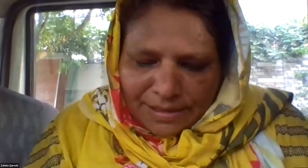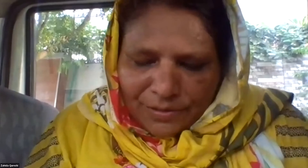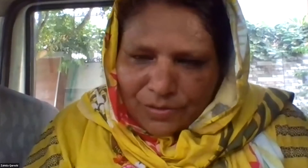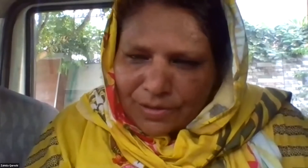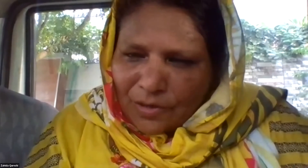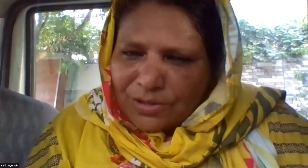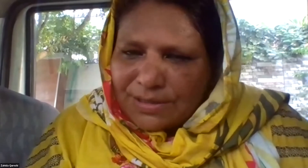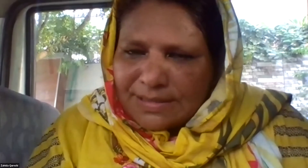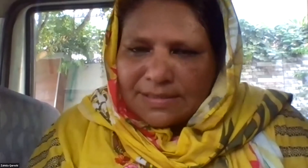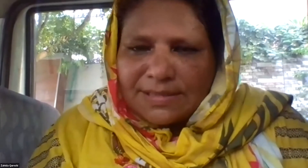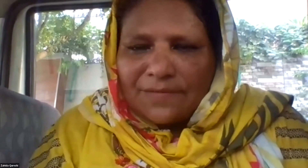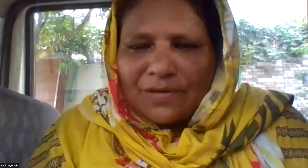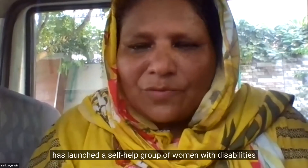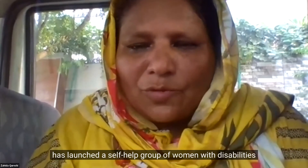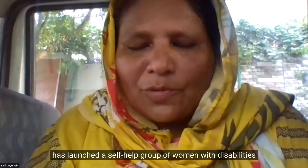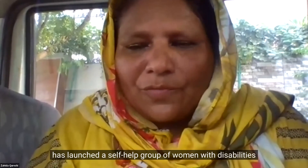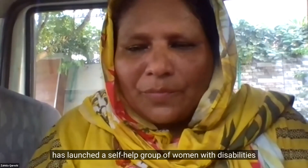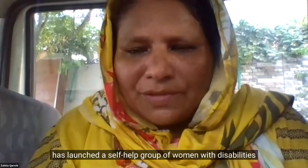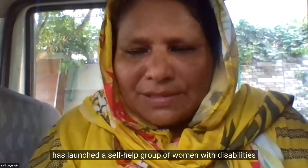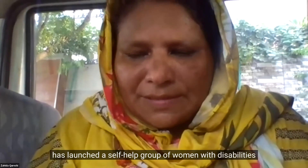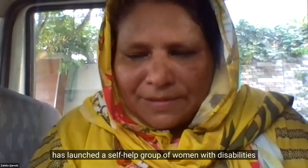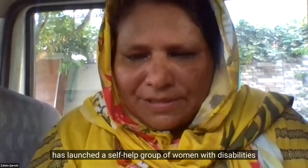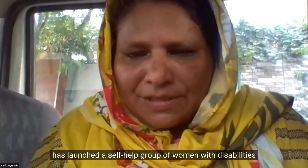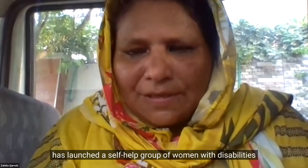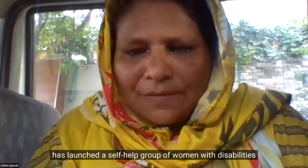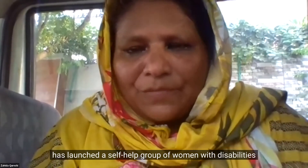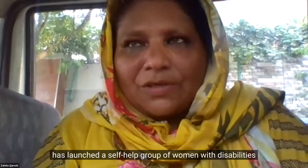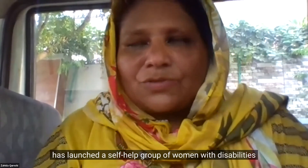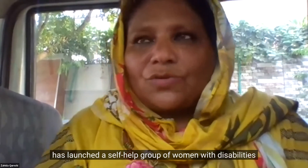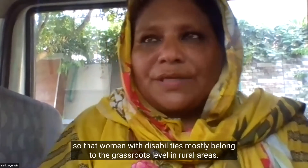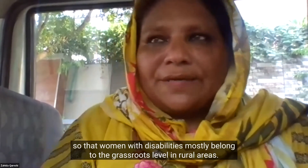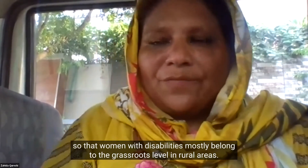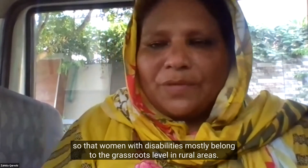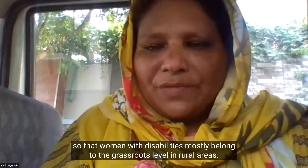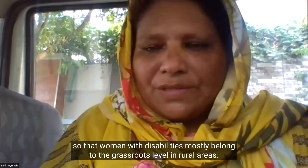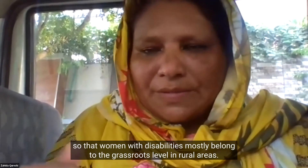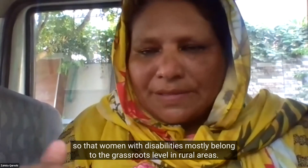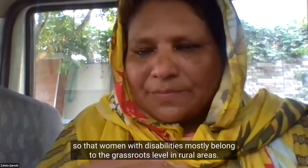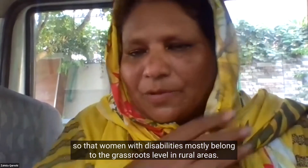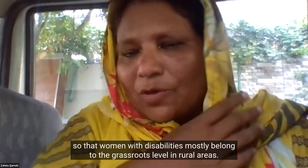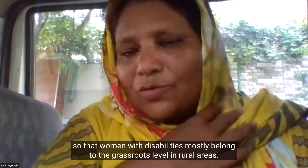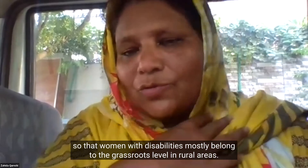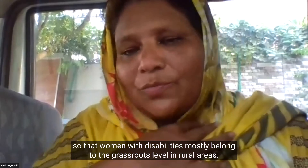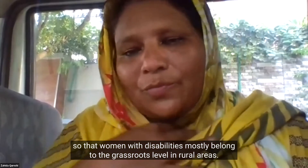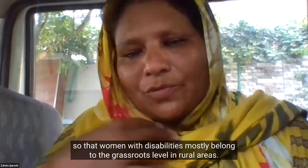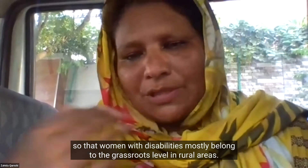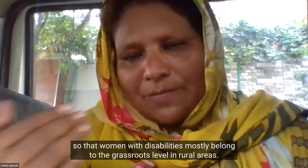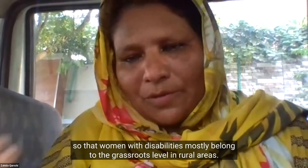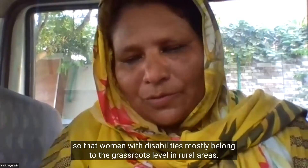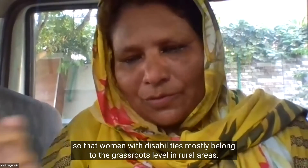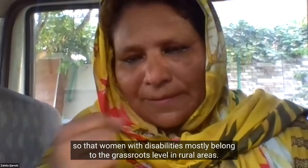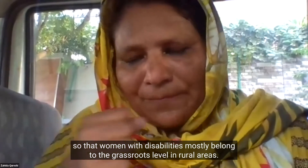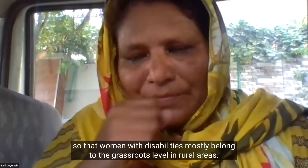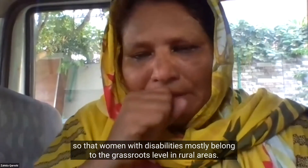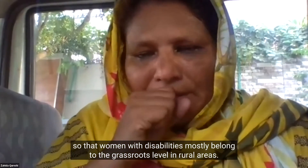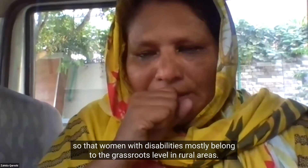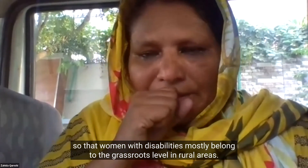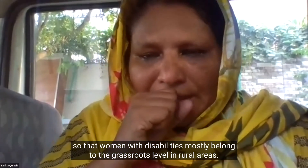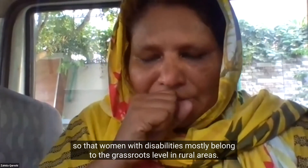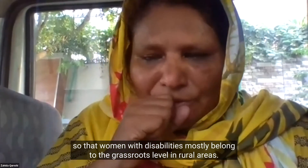has launched the self-help group of women with disabilities, so that women with disabilities mostly belong to